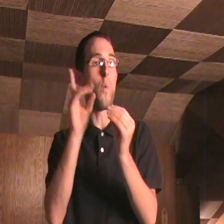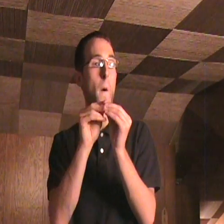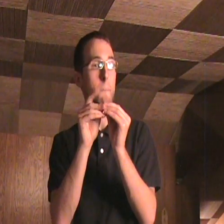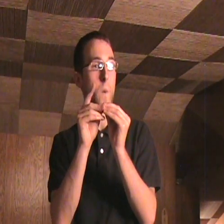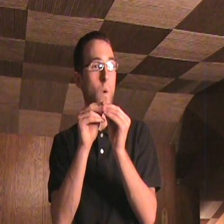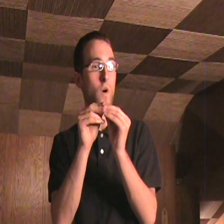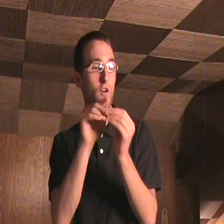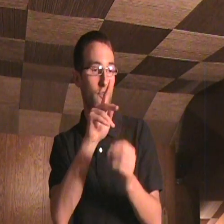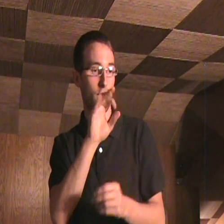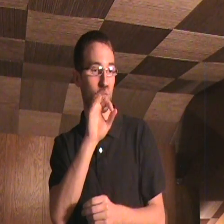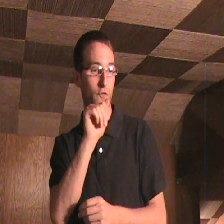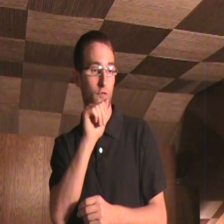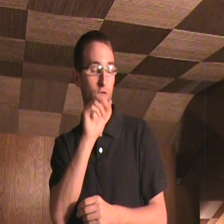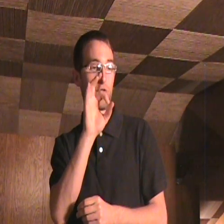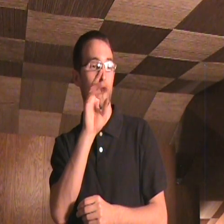up.